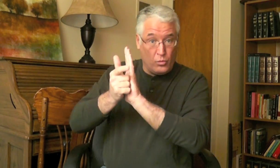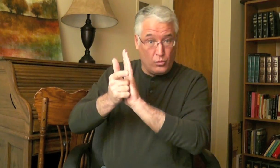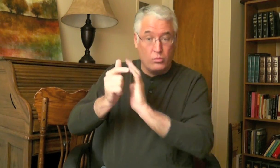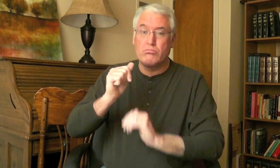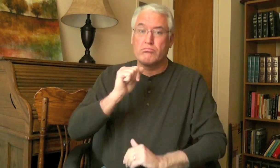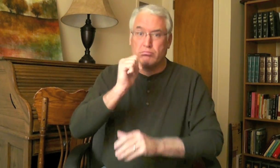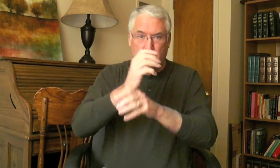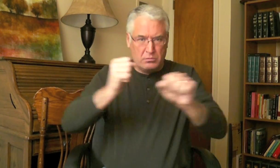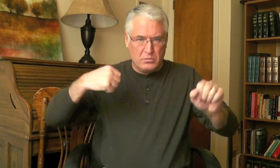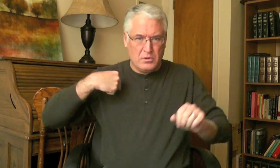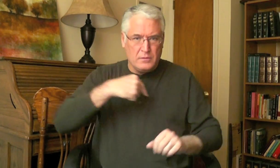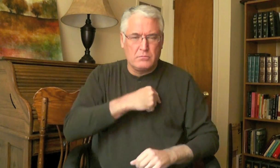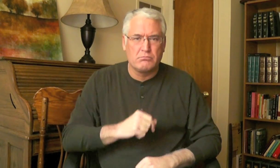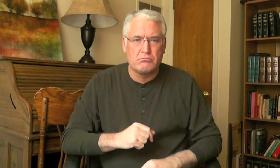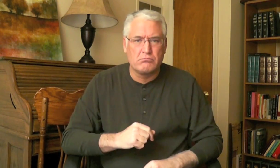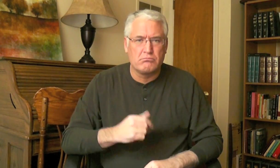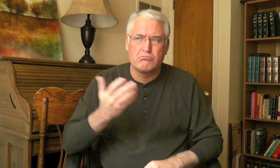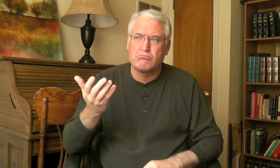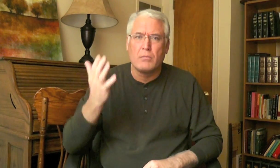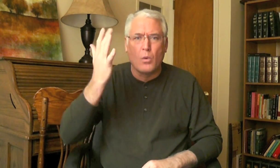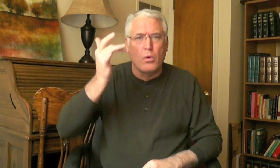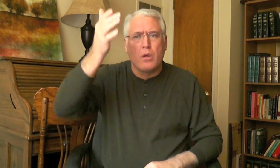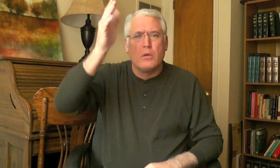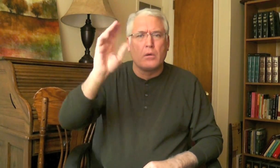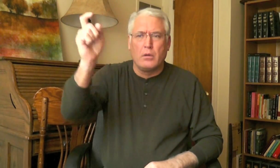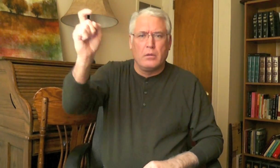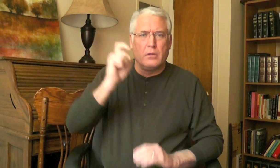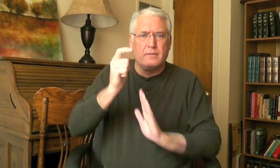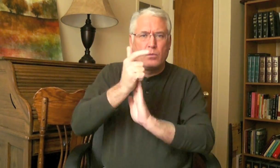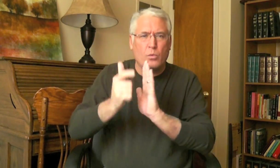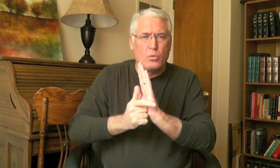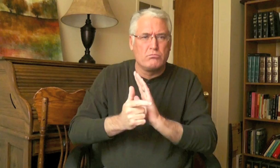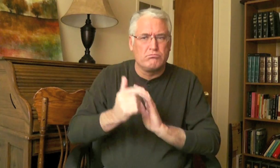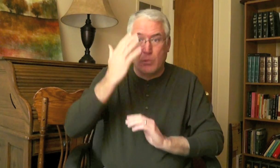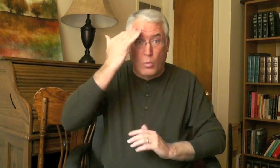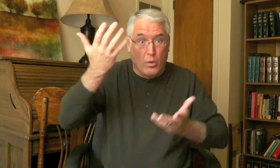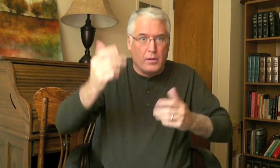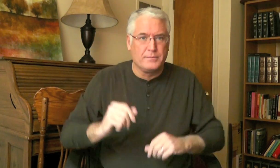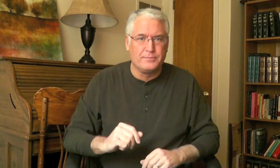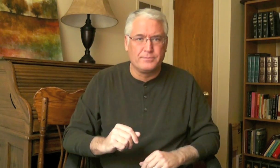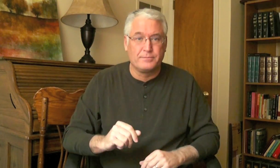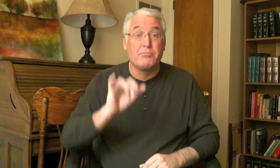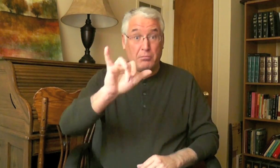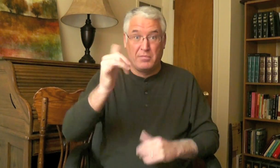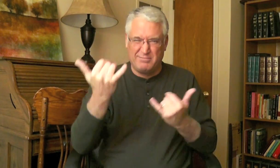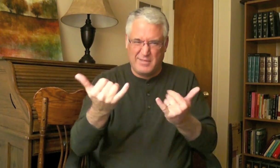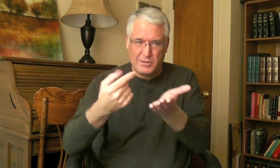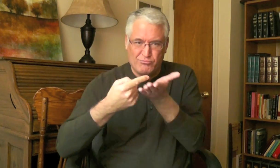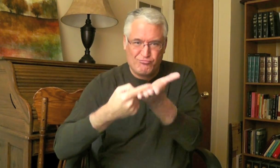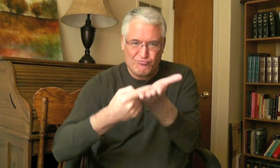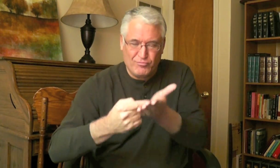If God's law does not save us, then why did God give us the law? Why? Let's discuss that